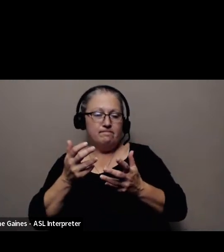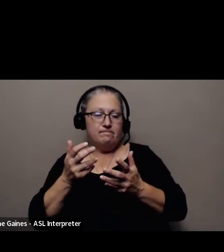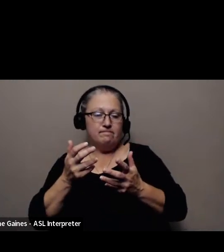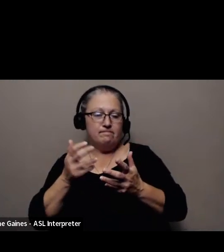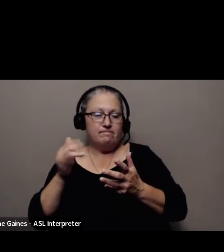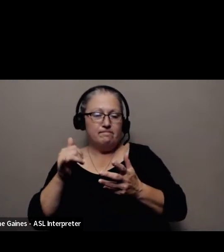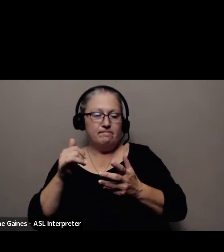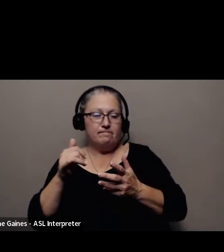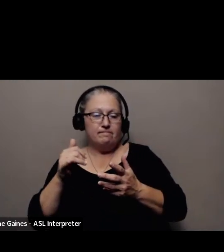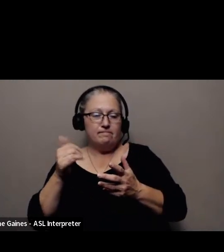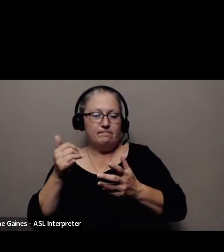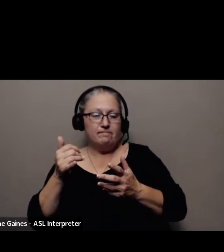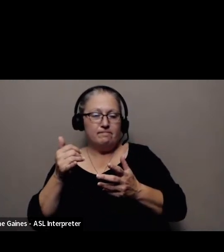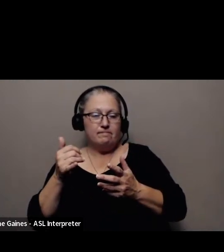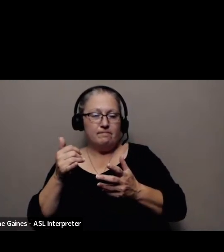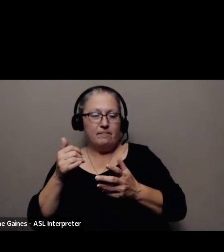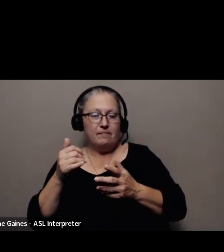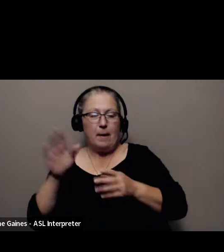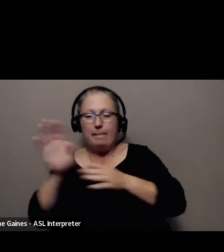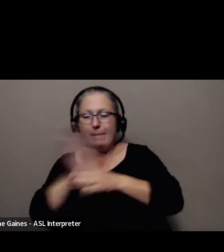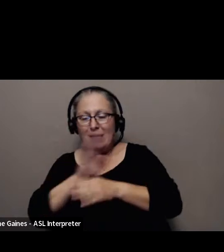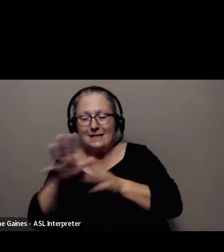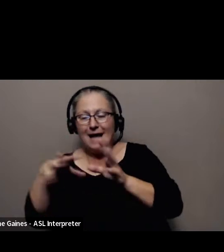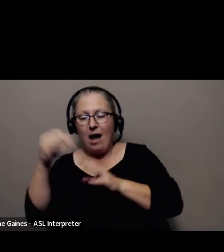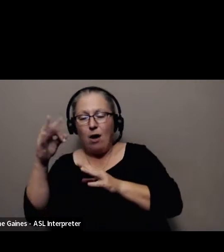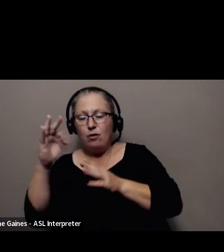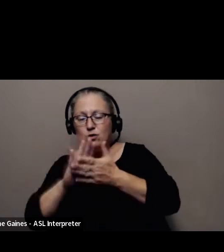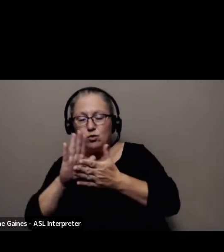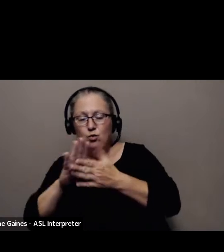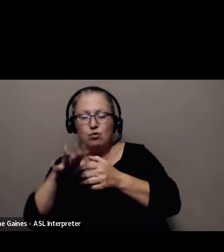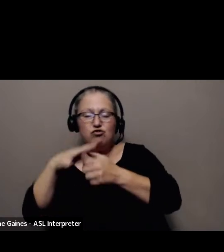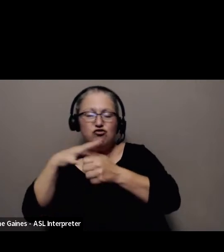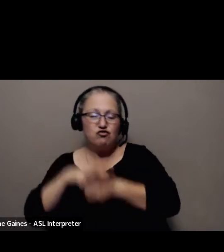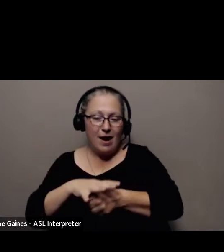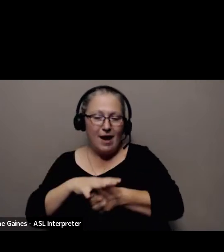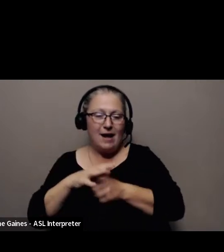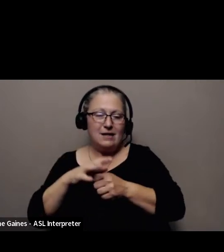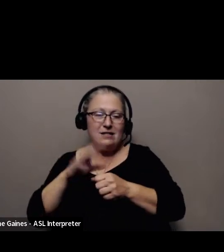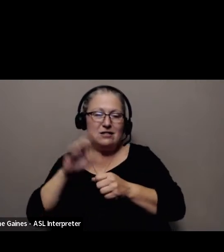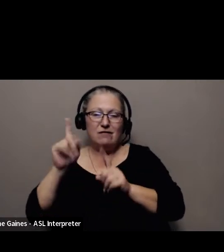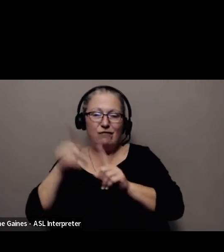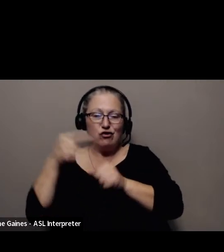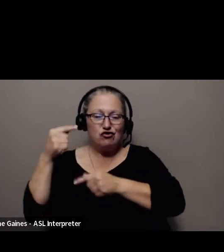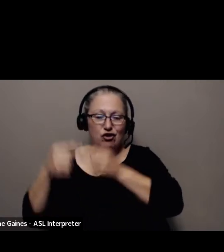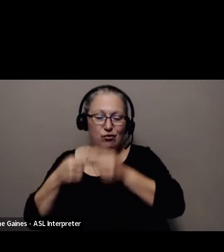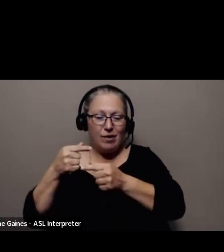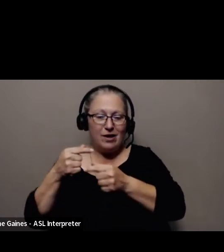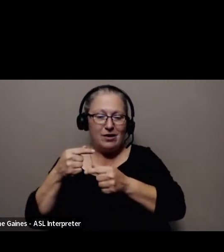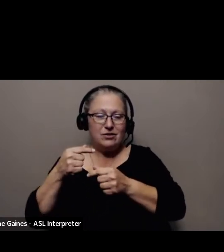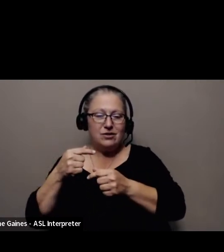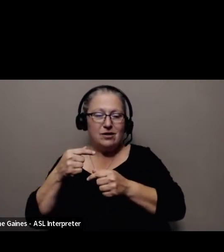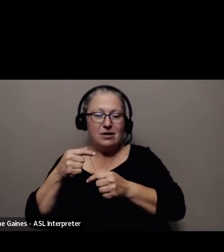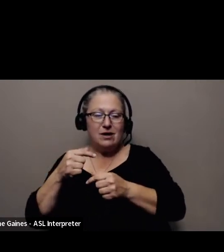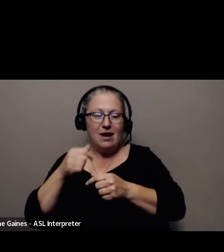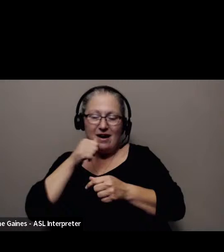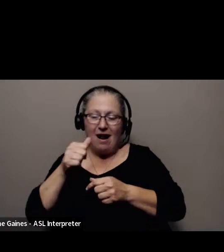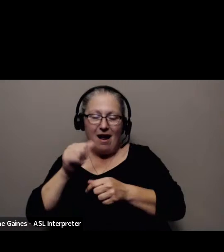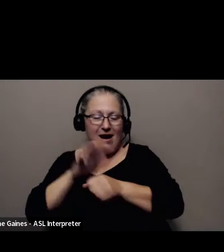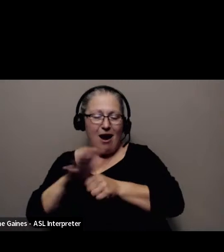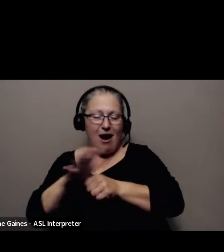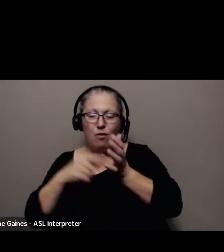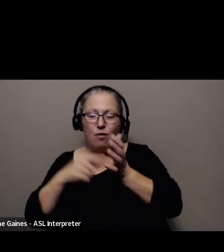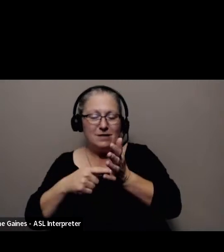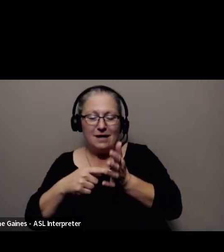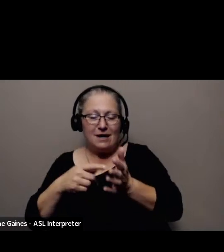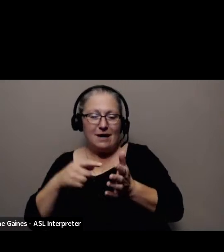in the video, very busy outside of school, very stressed, first generation, underrepresented.